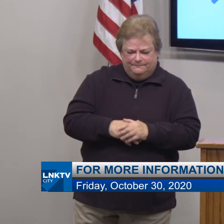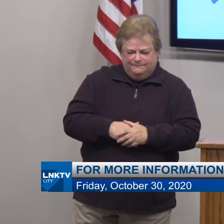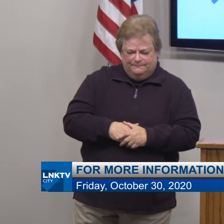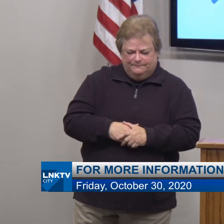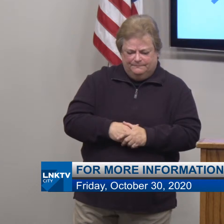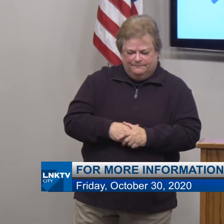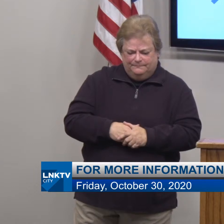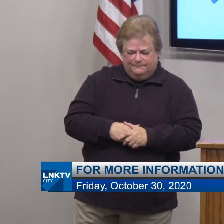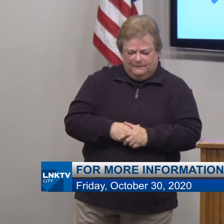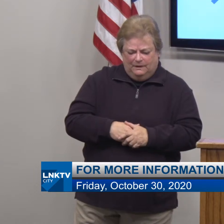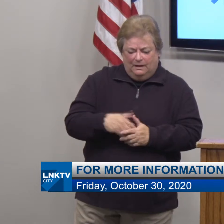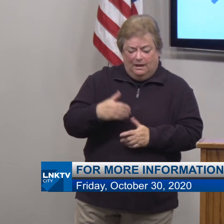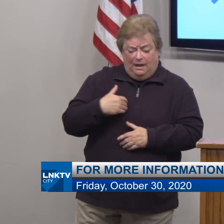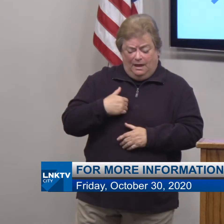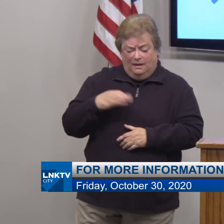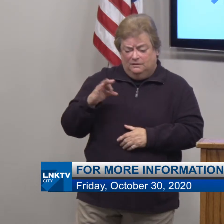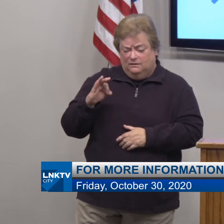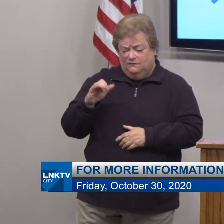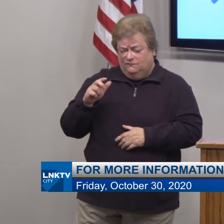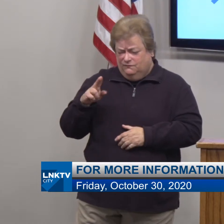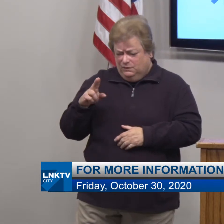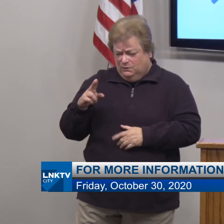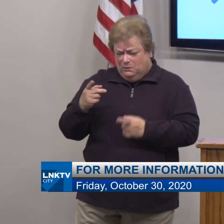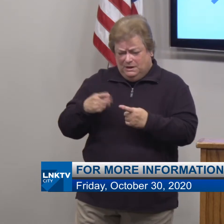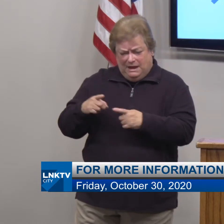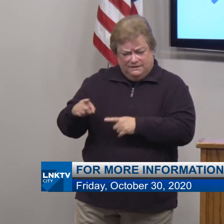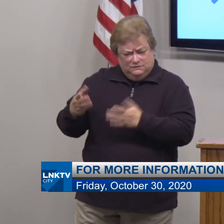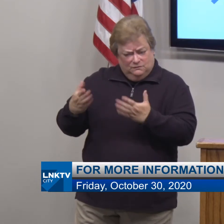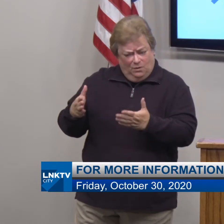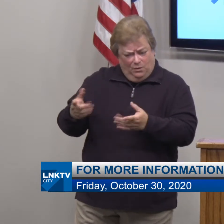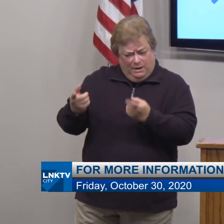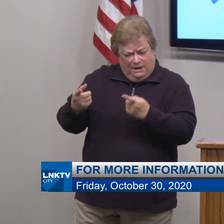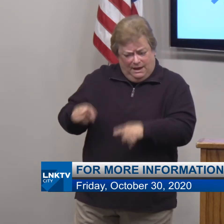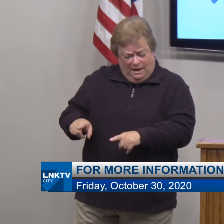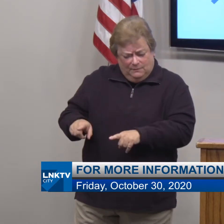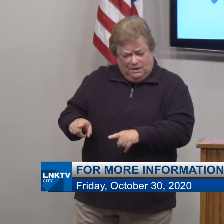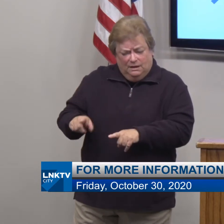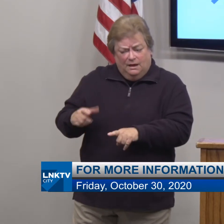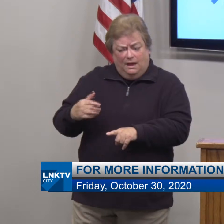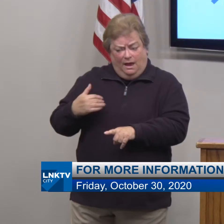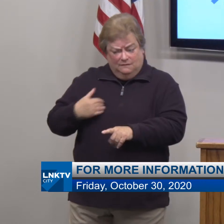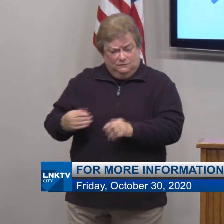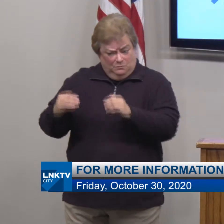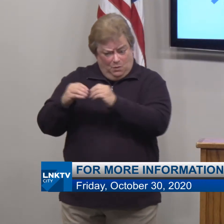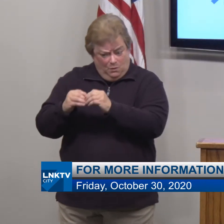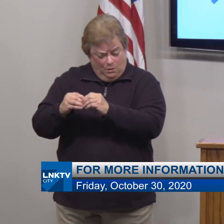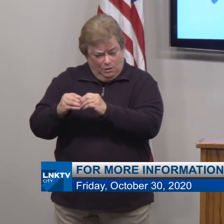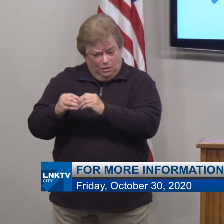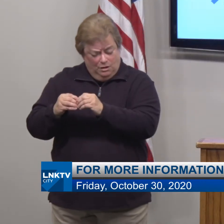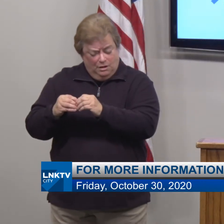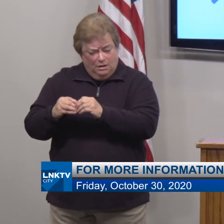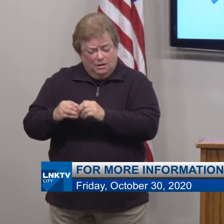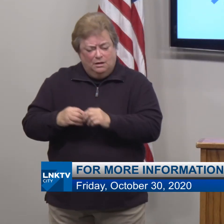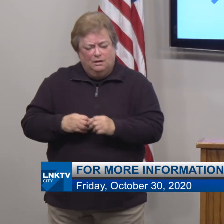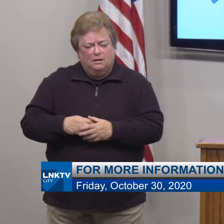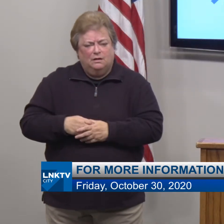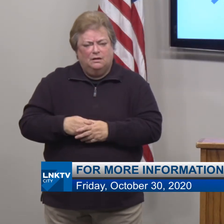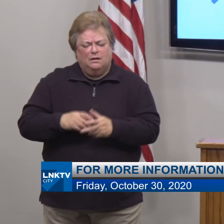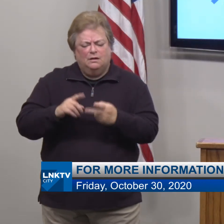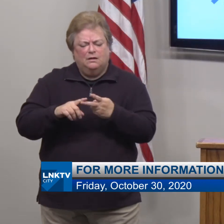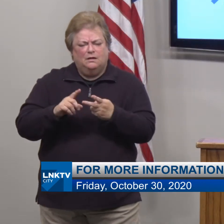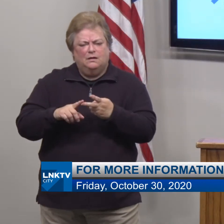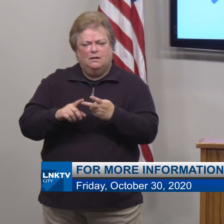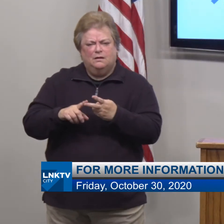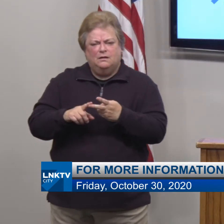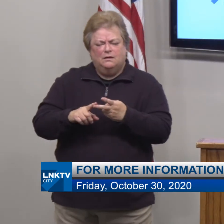whether we've had flu cases. I think I heard about one this week. I was just wondering if there have been more. And then